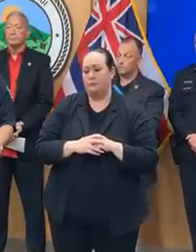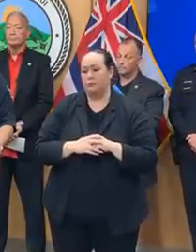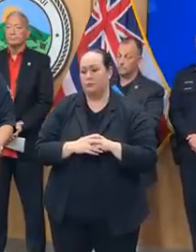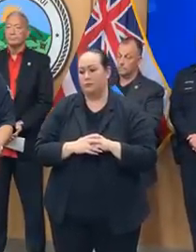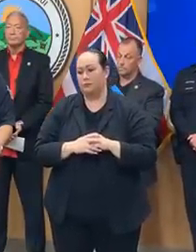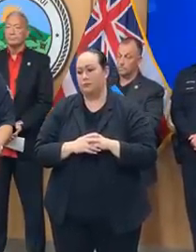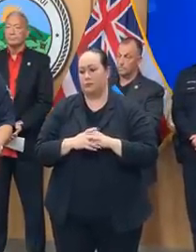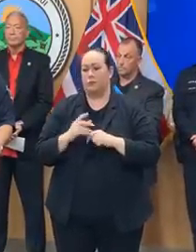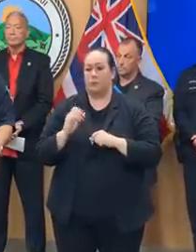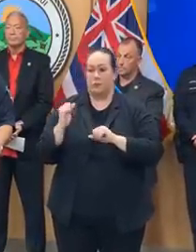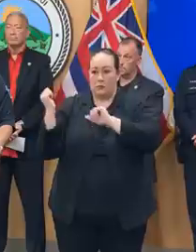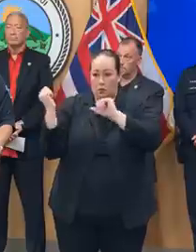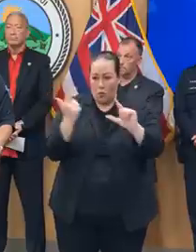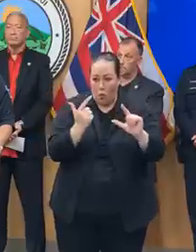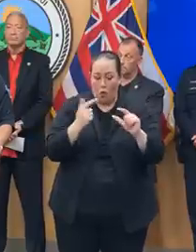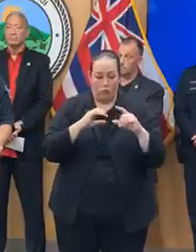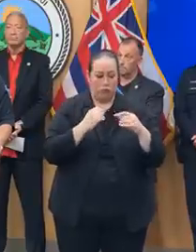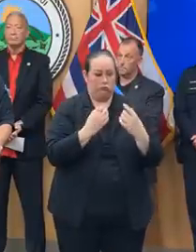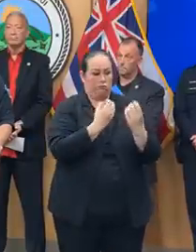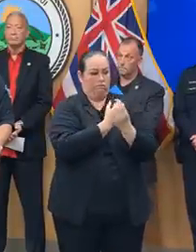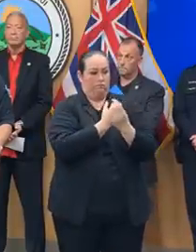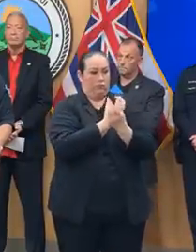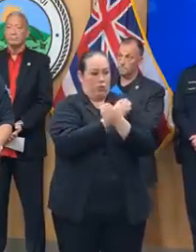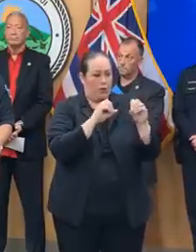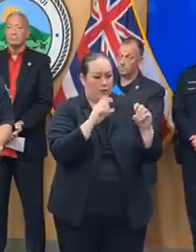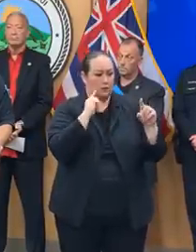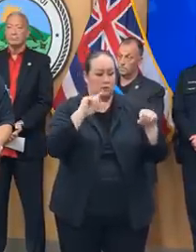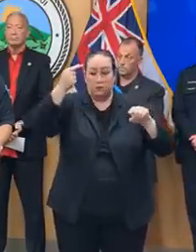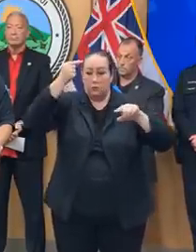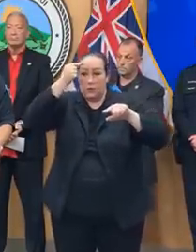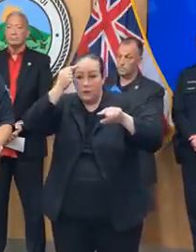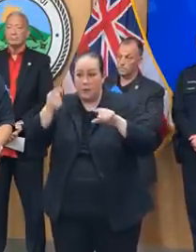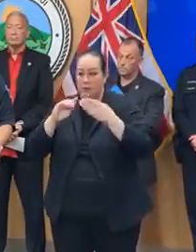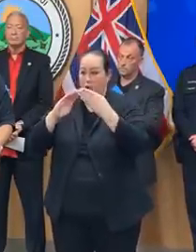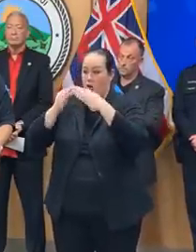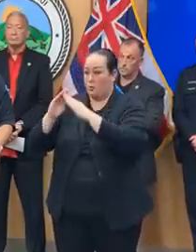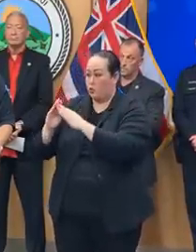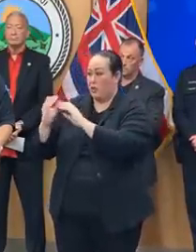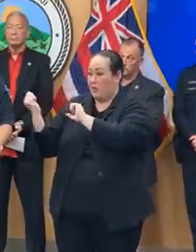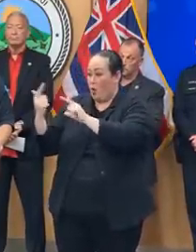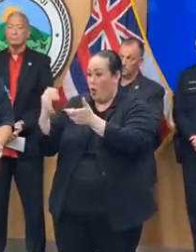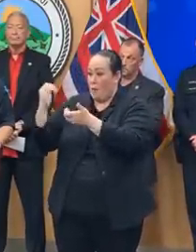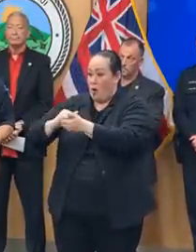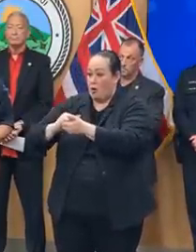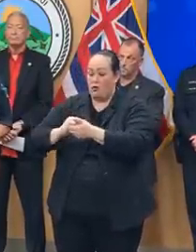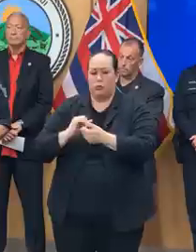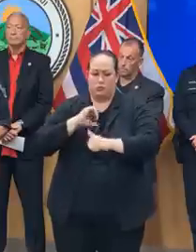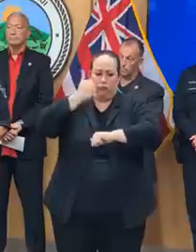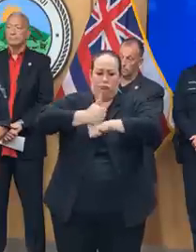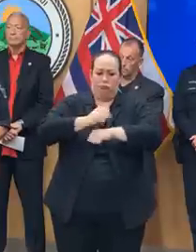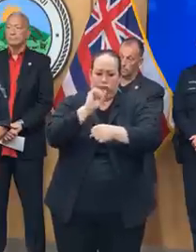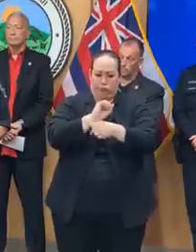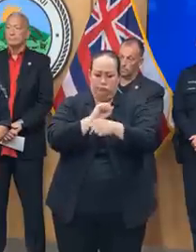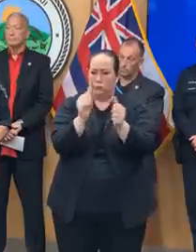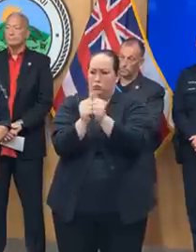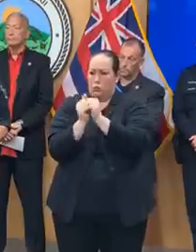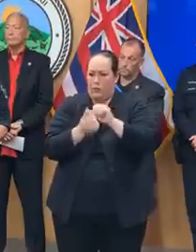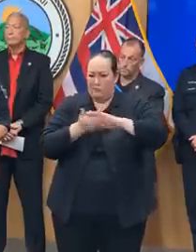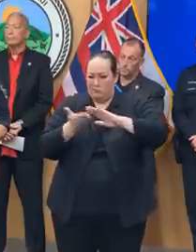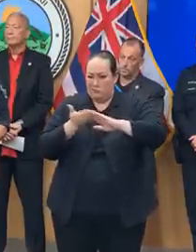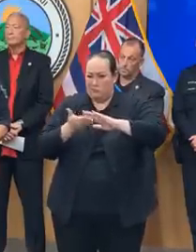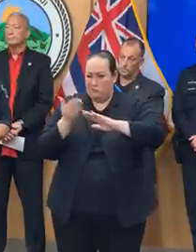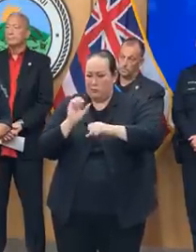the coordinated efforts of our whole of government, a whole community team of partners. We are working